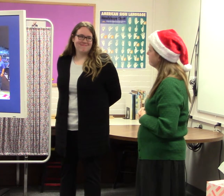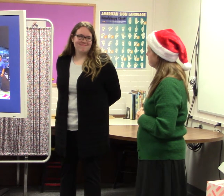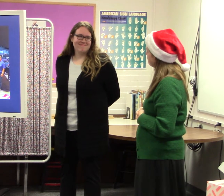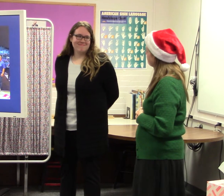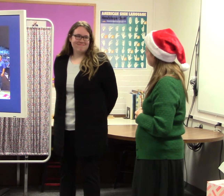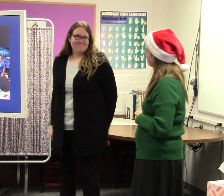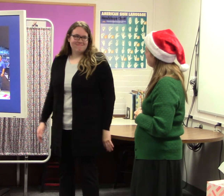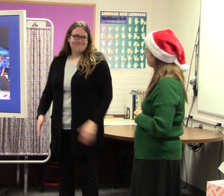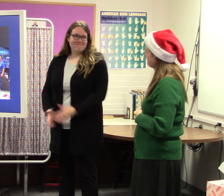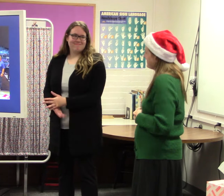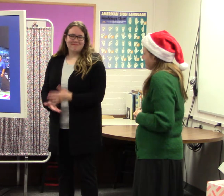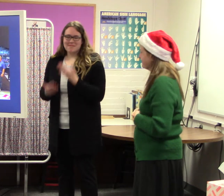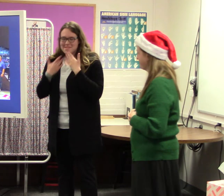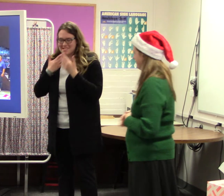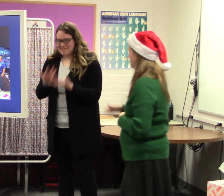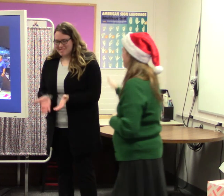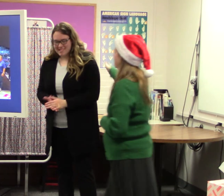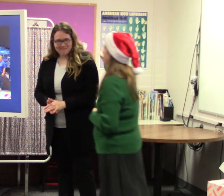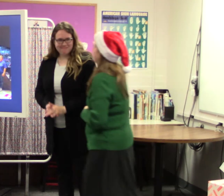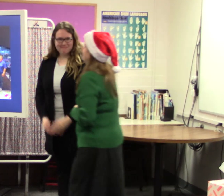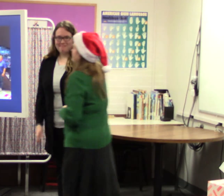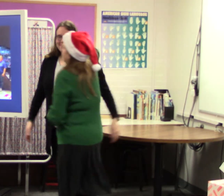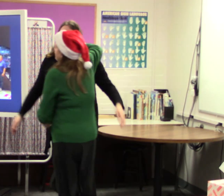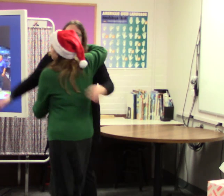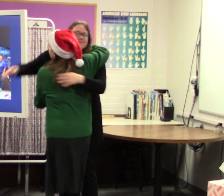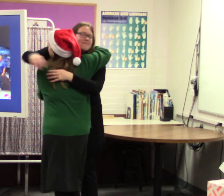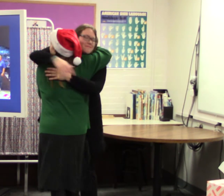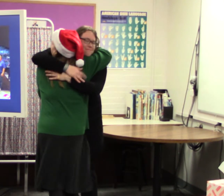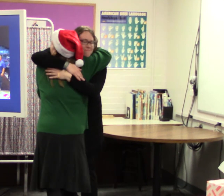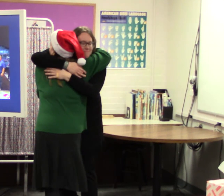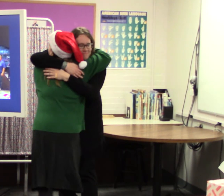of you. I just want to say that. Thanks.